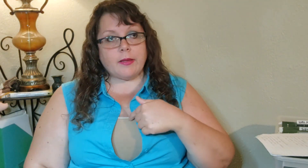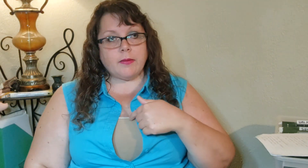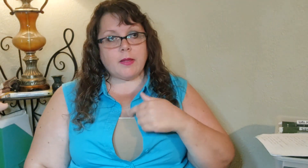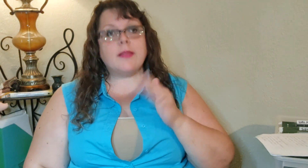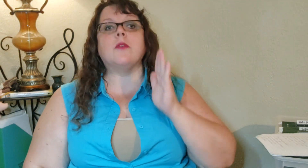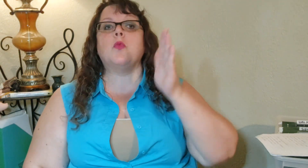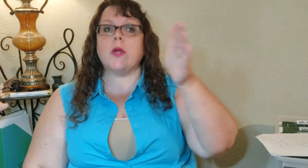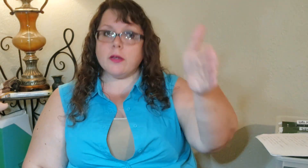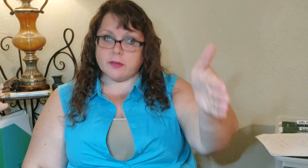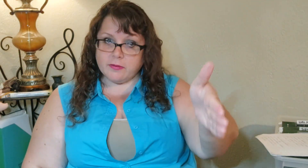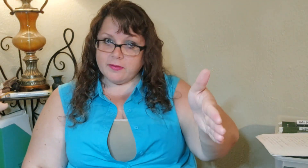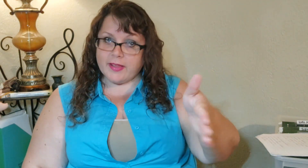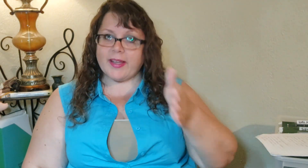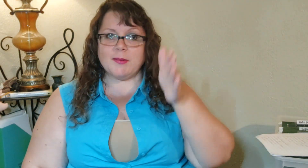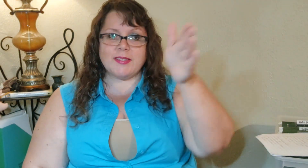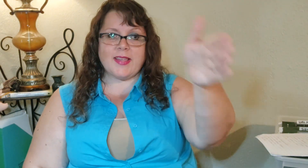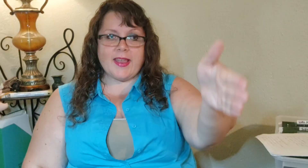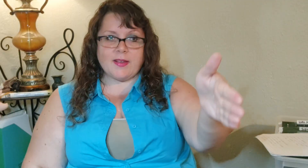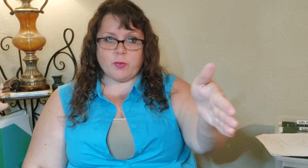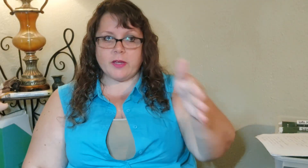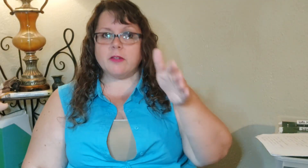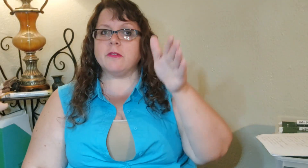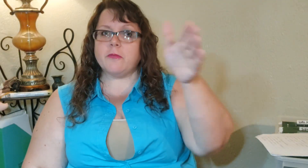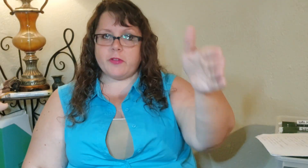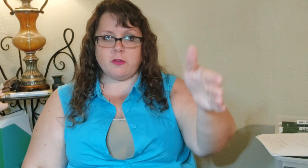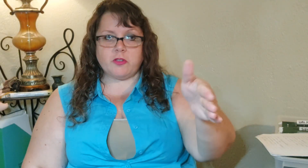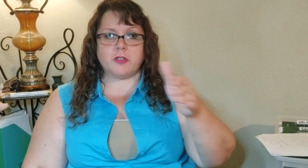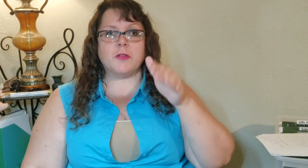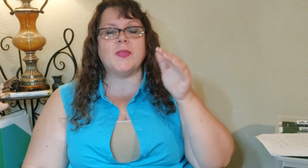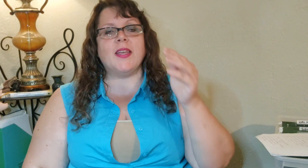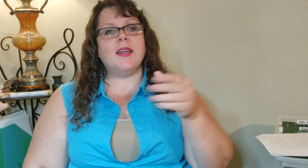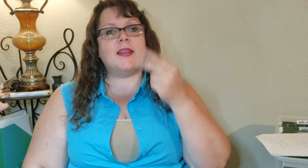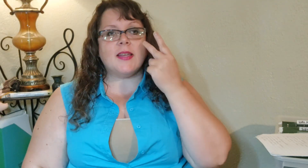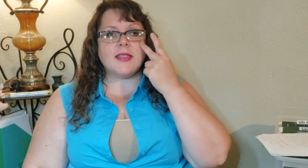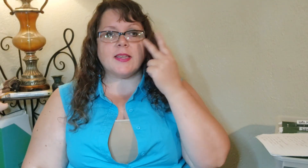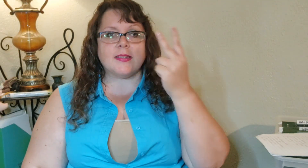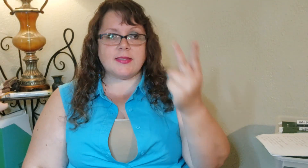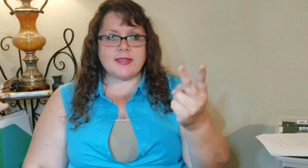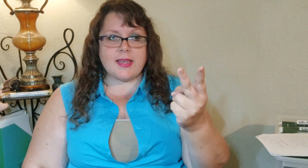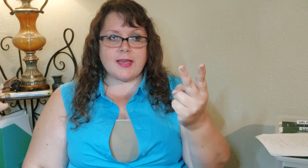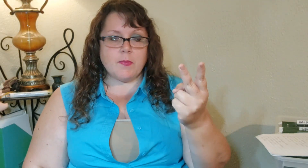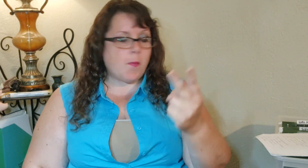I, and then will, like I was saying, will, future, and then see.